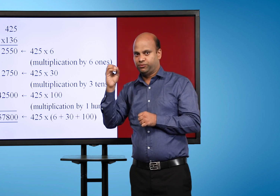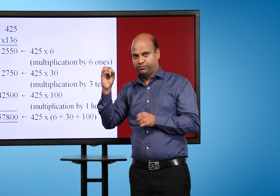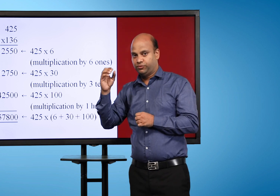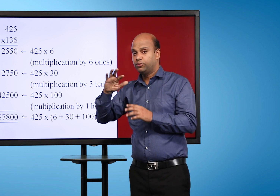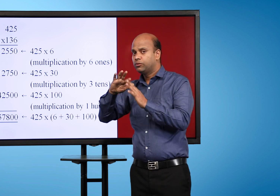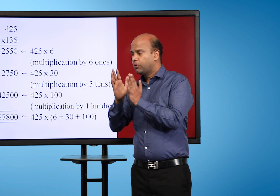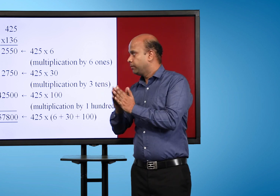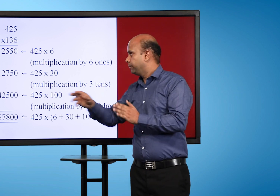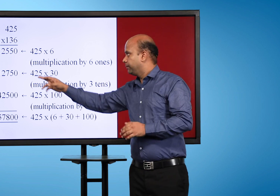42,500.